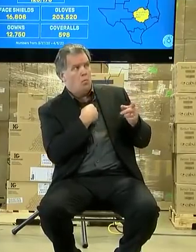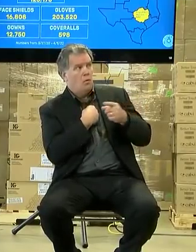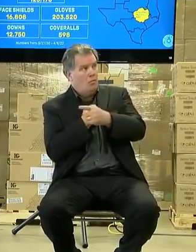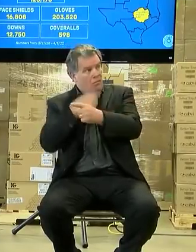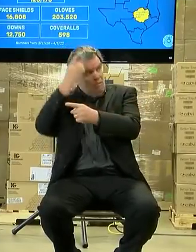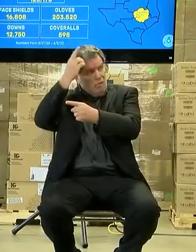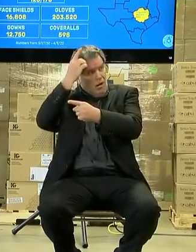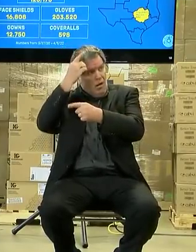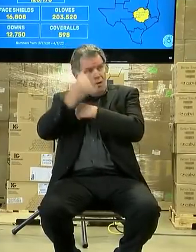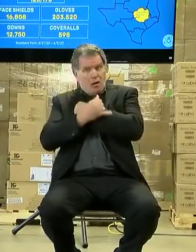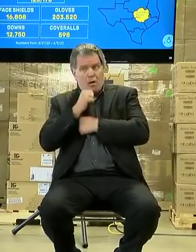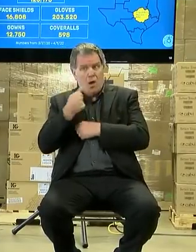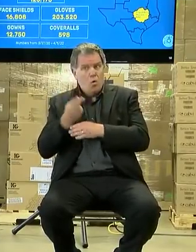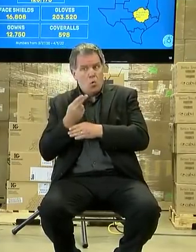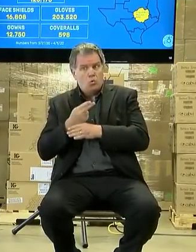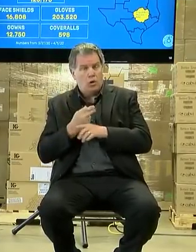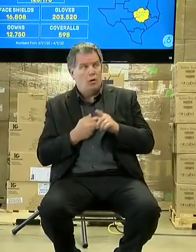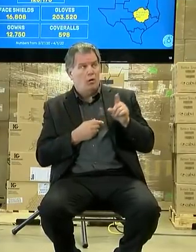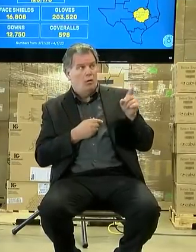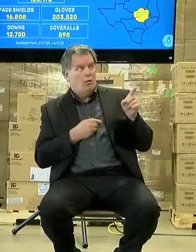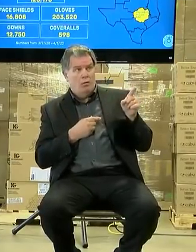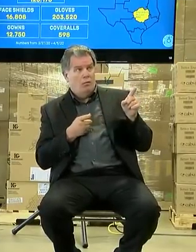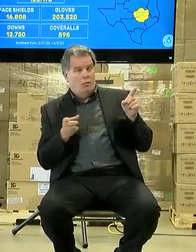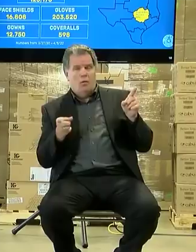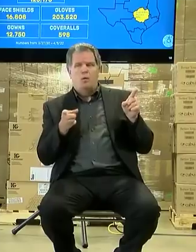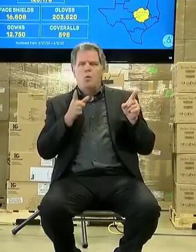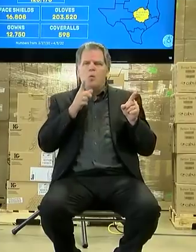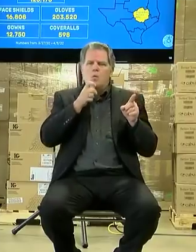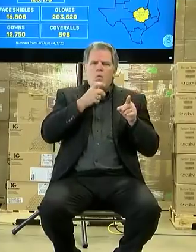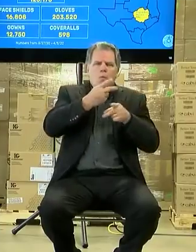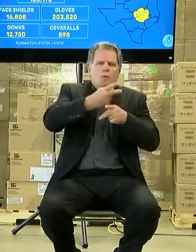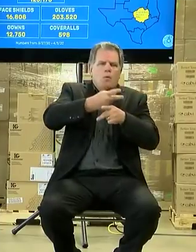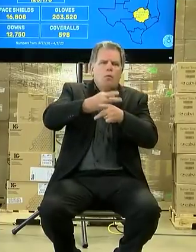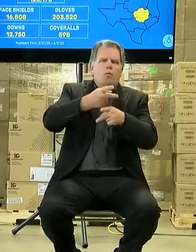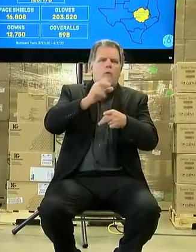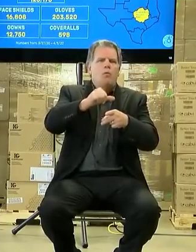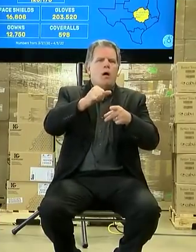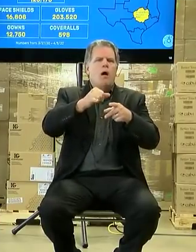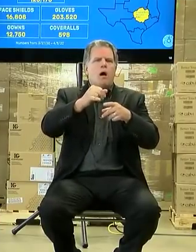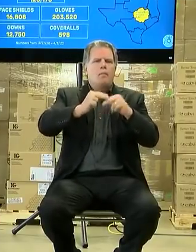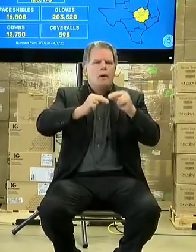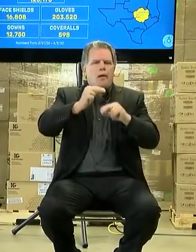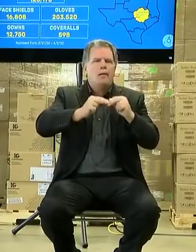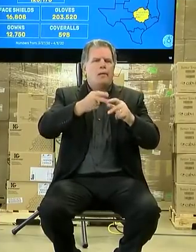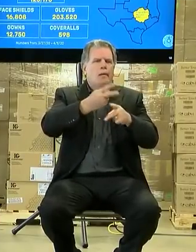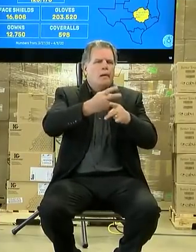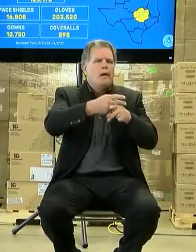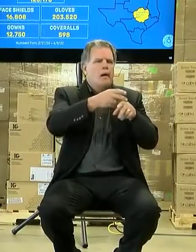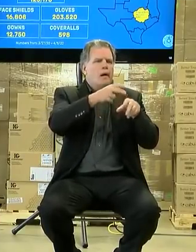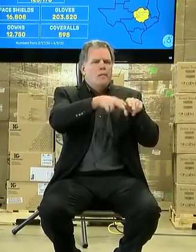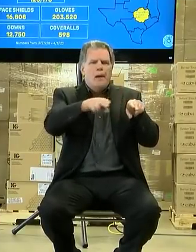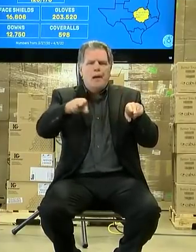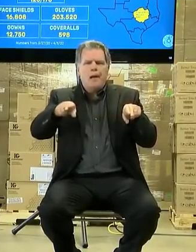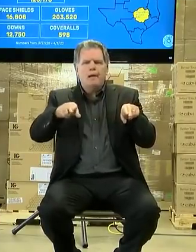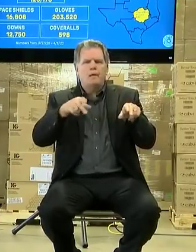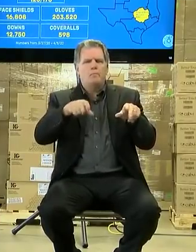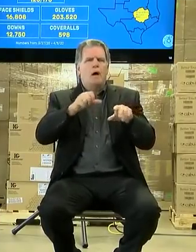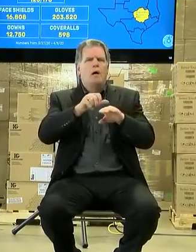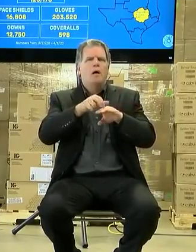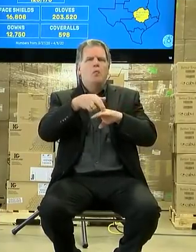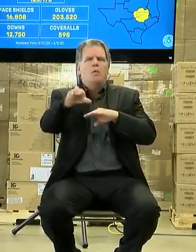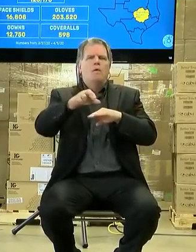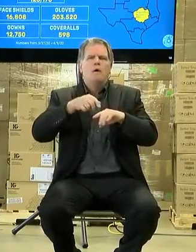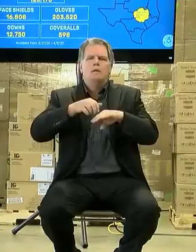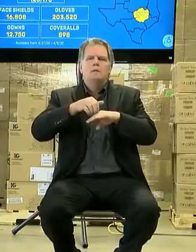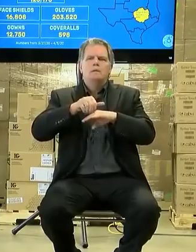people who would be manning that operation and those beds that are currently there right now would have to be located elsewhere. So we needed to find